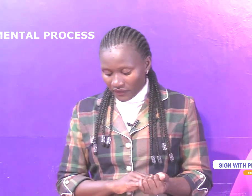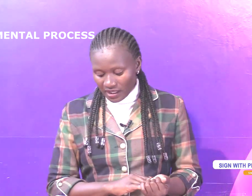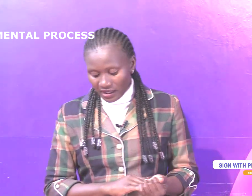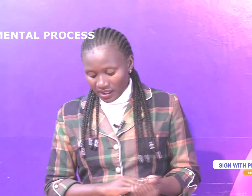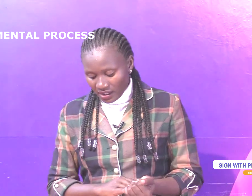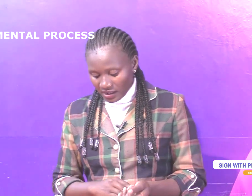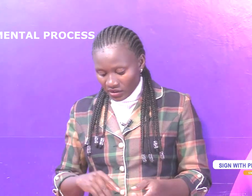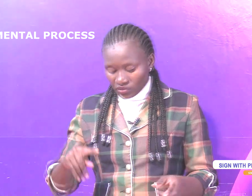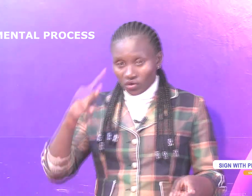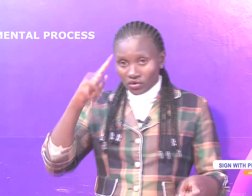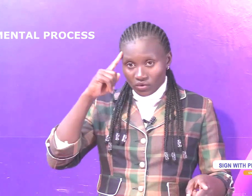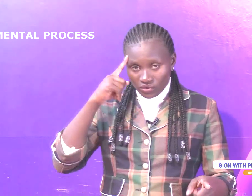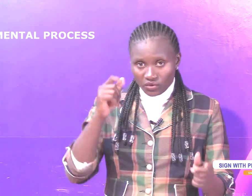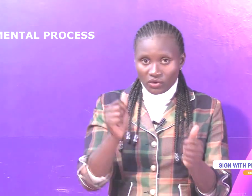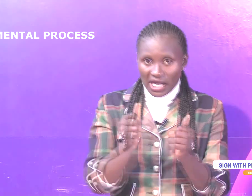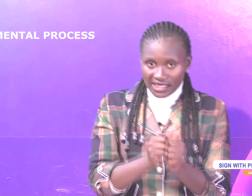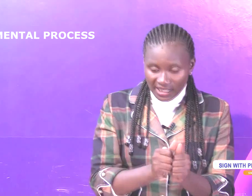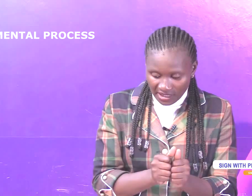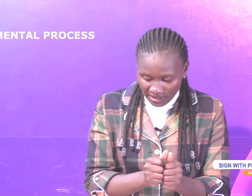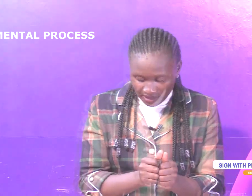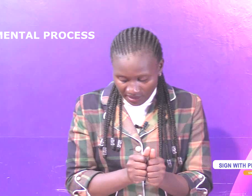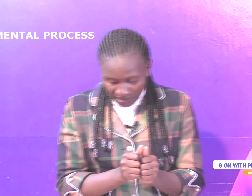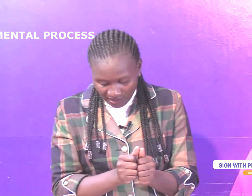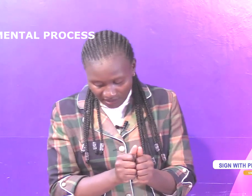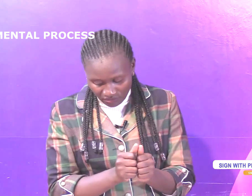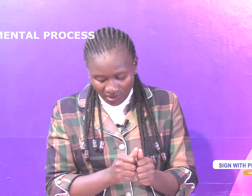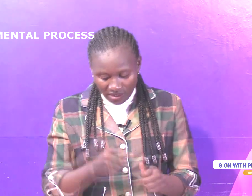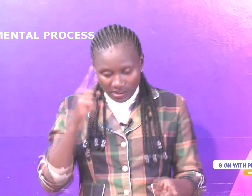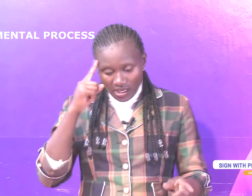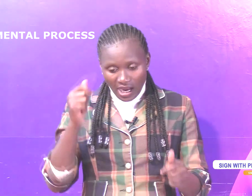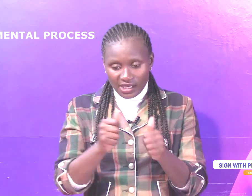agree. So you agree. It is one, agree.